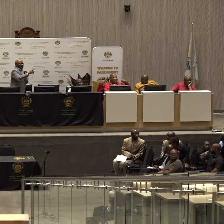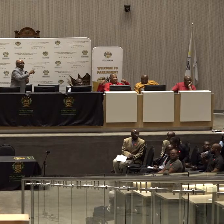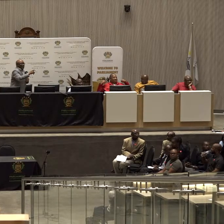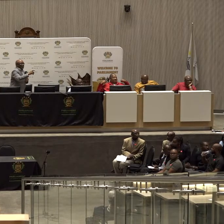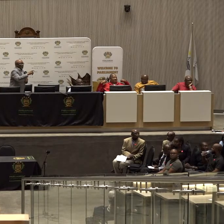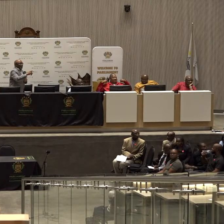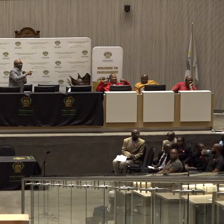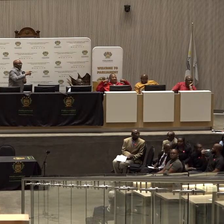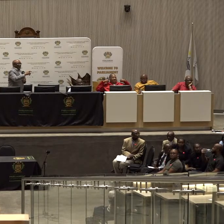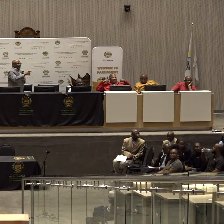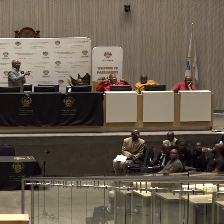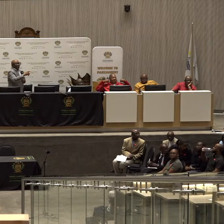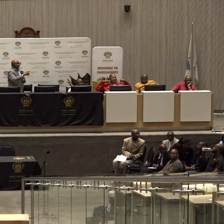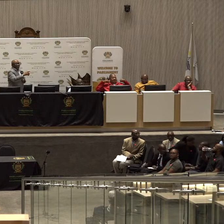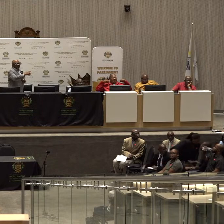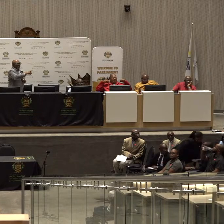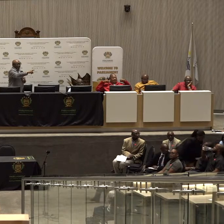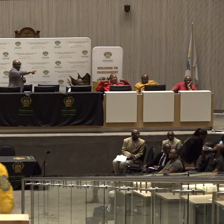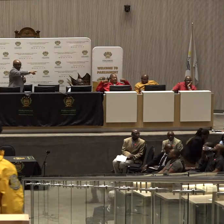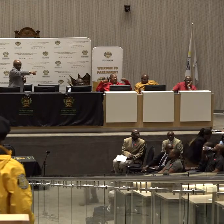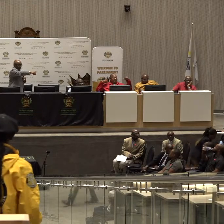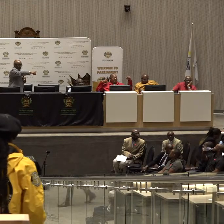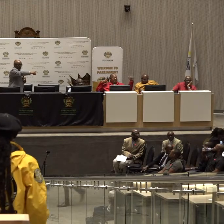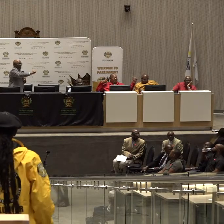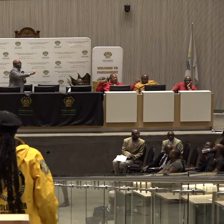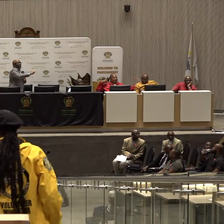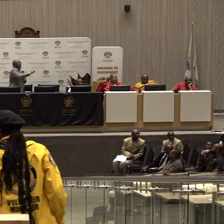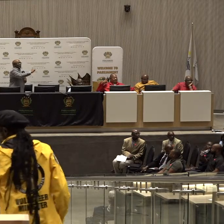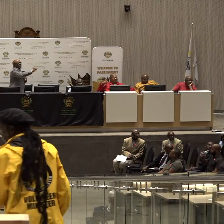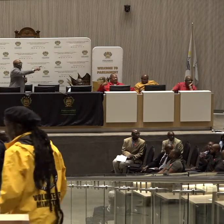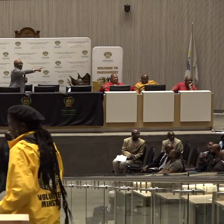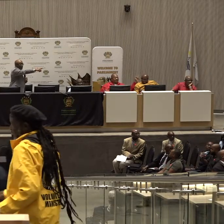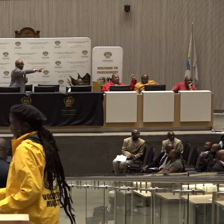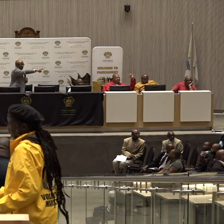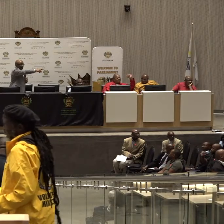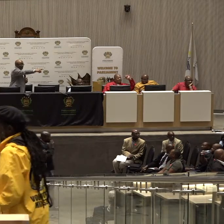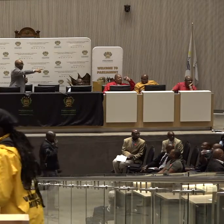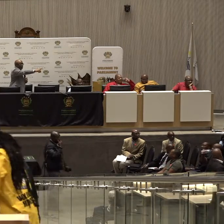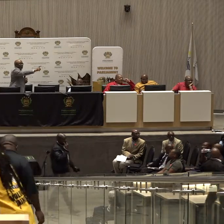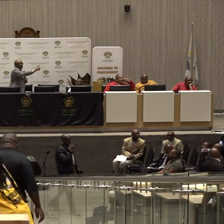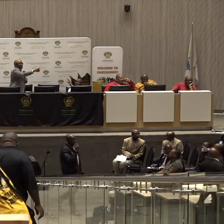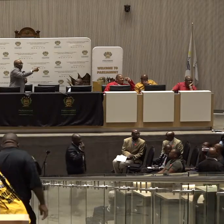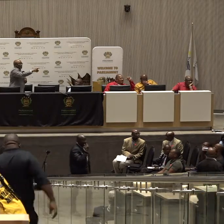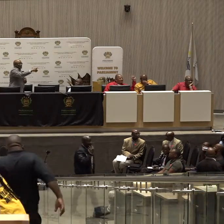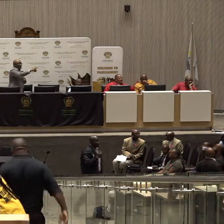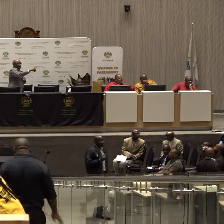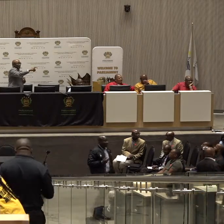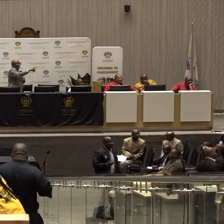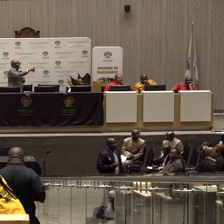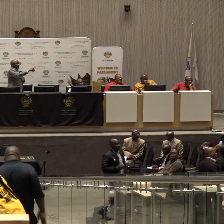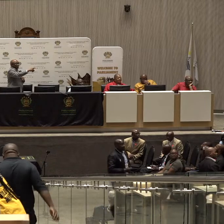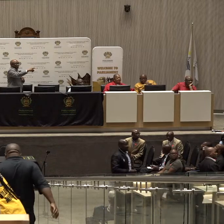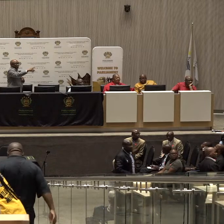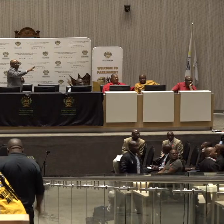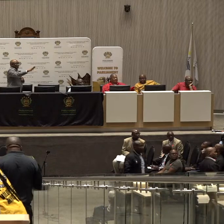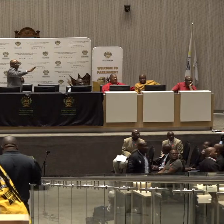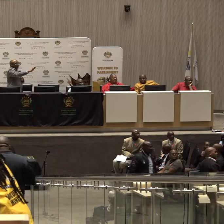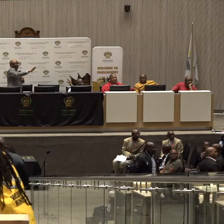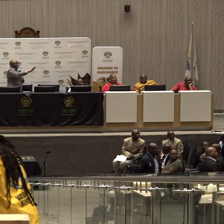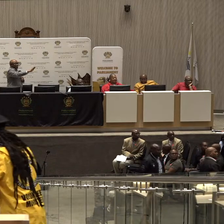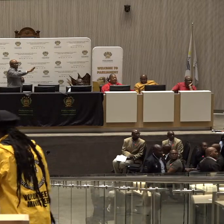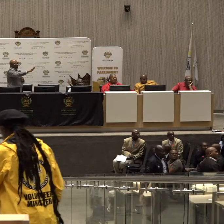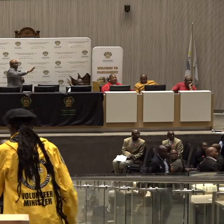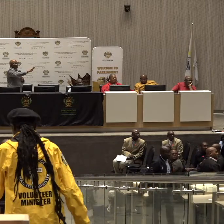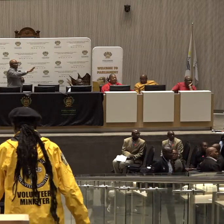and I'll start I'd finish the side seven eight you are repeating before you repeat